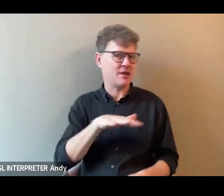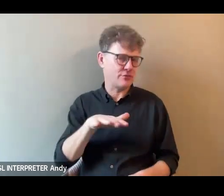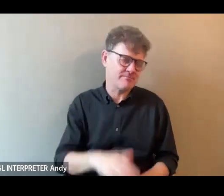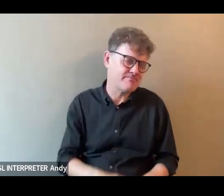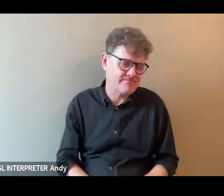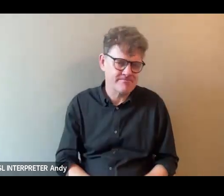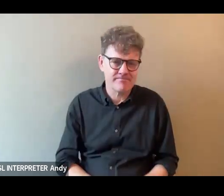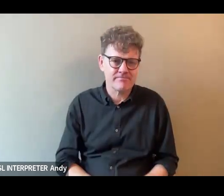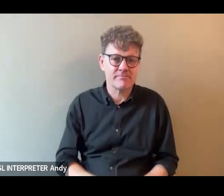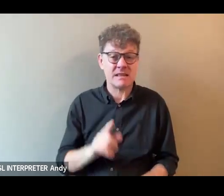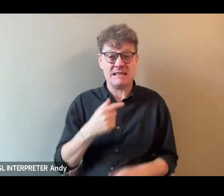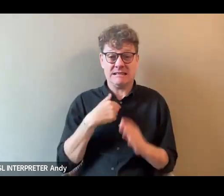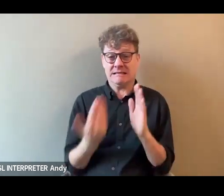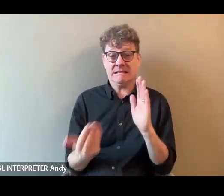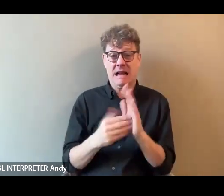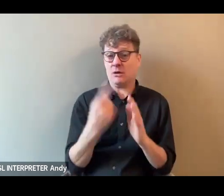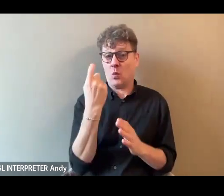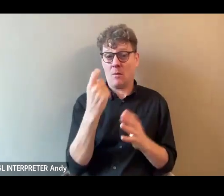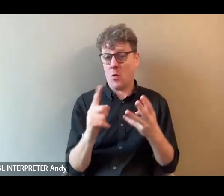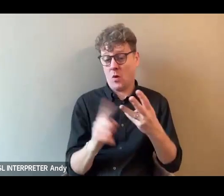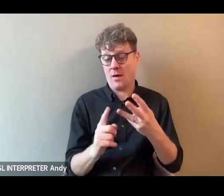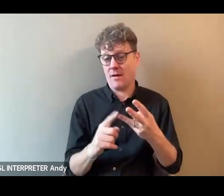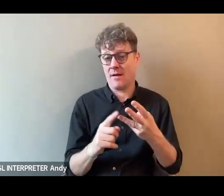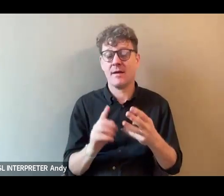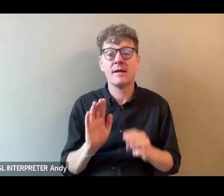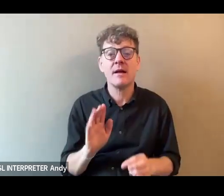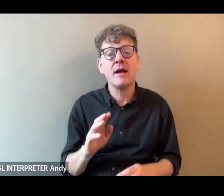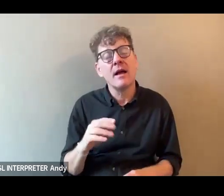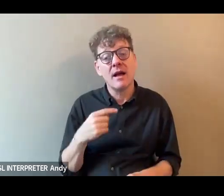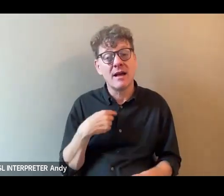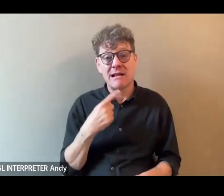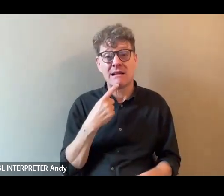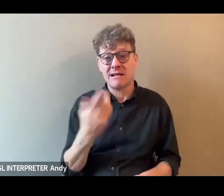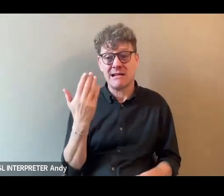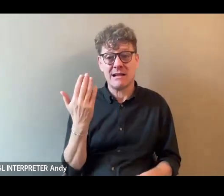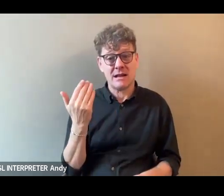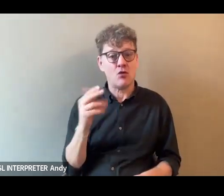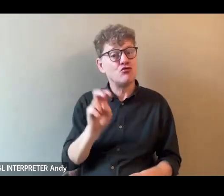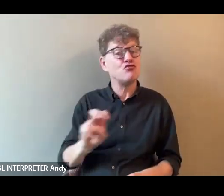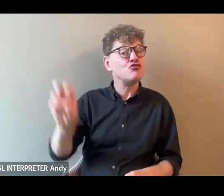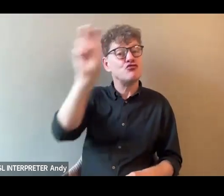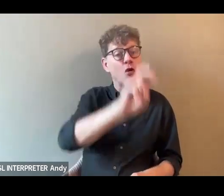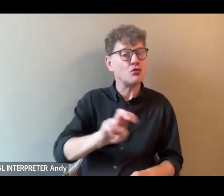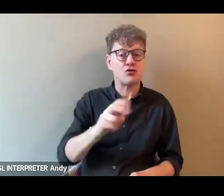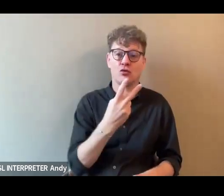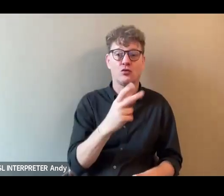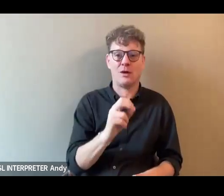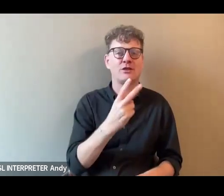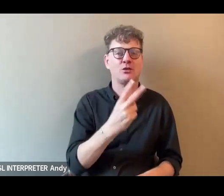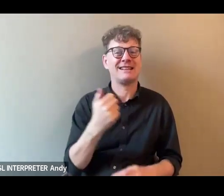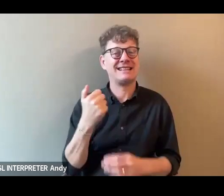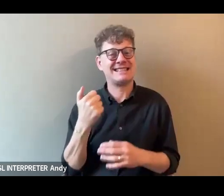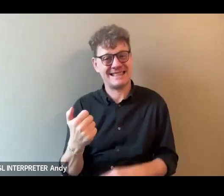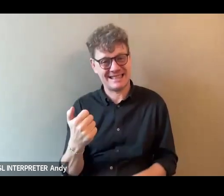just to add one further point about that is that, as I've mentioned already, we're looking to show it in 2026. So